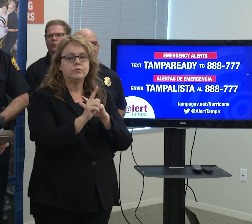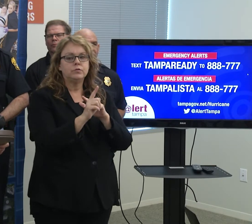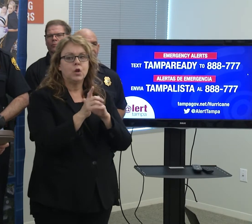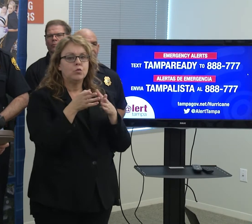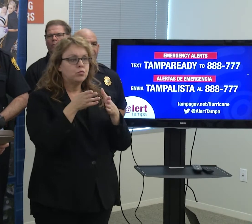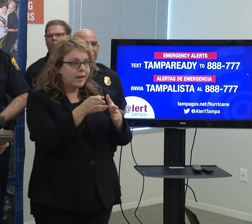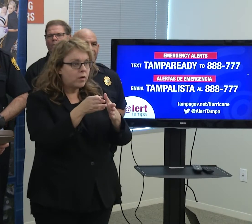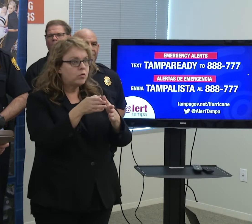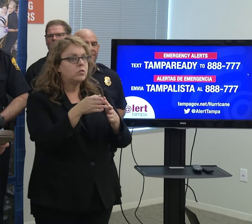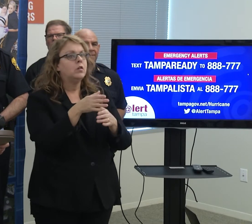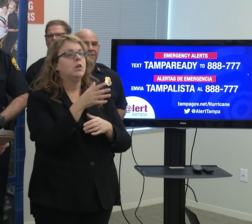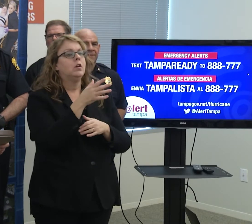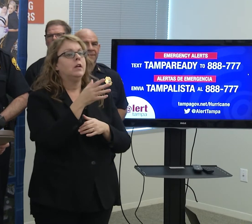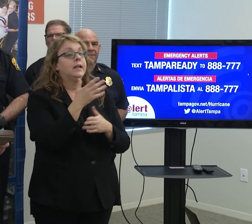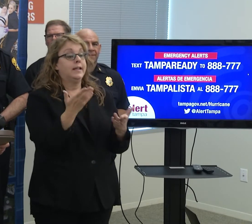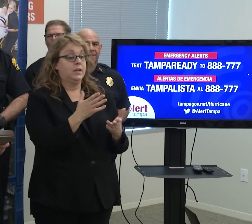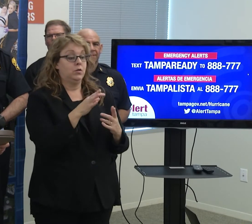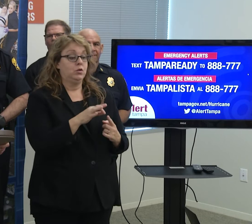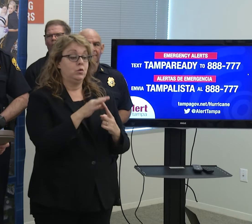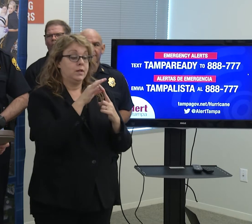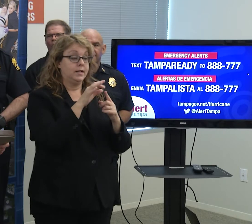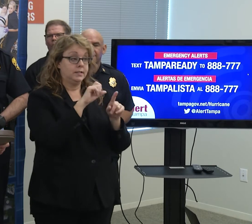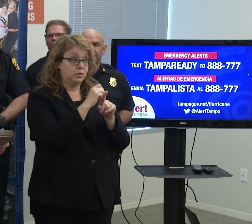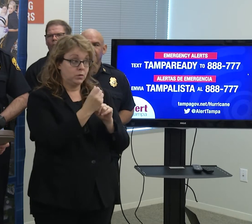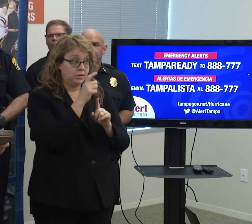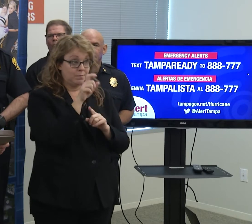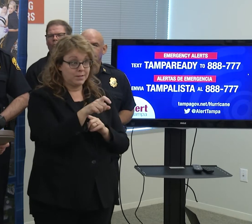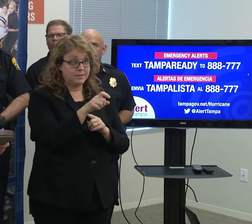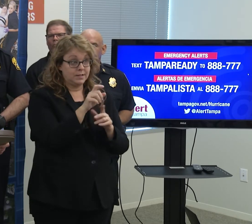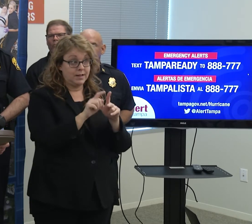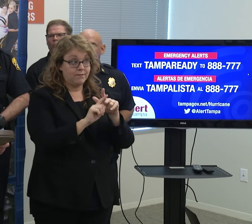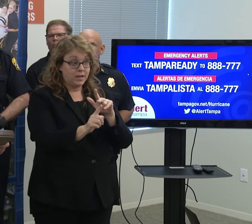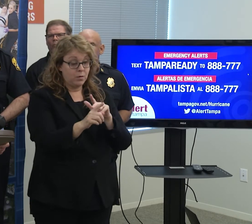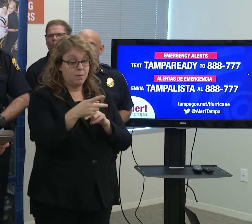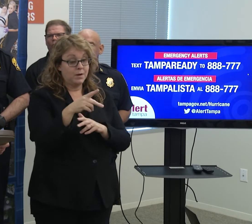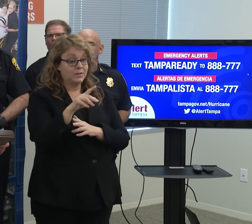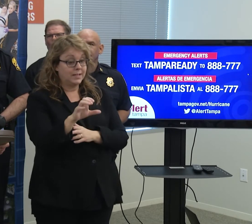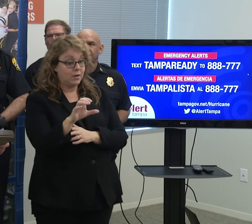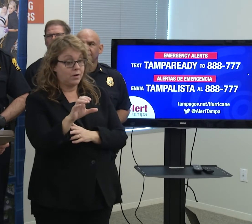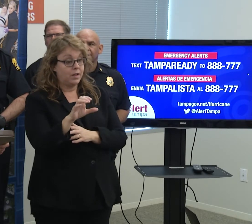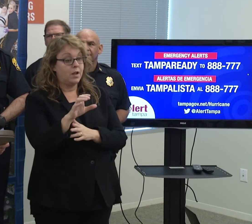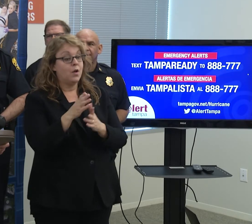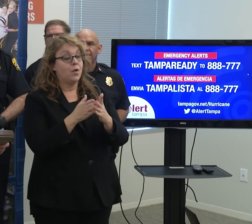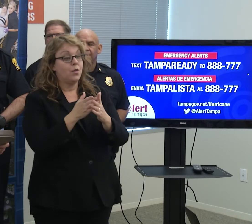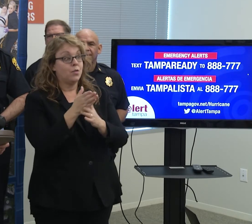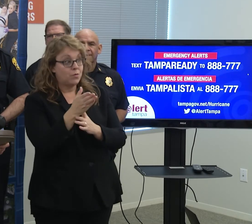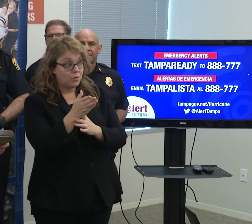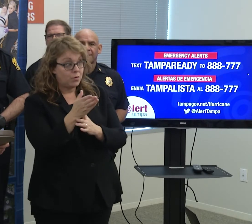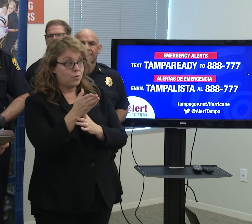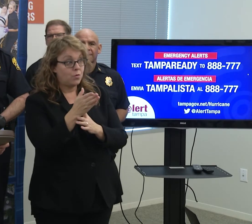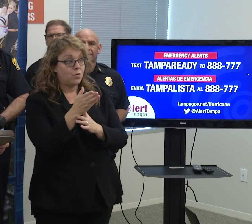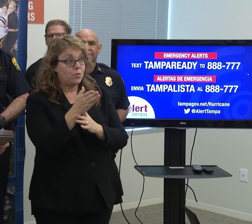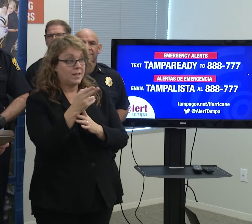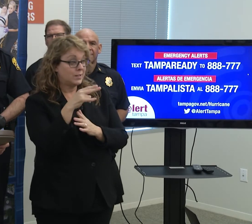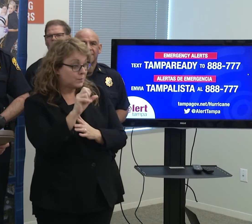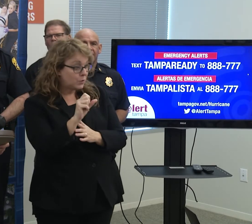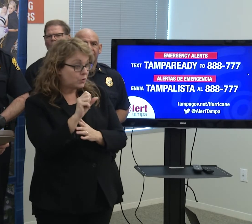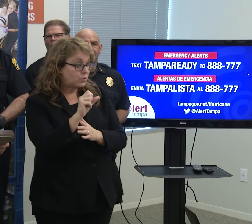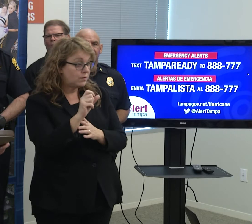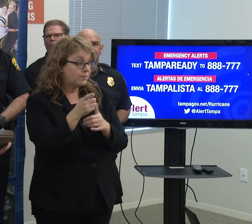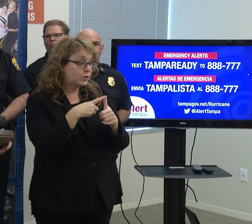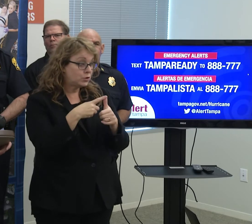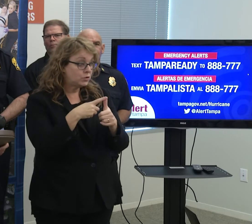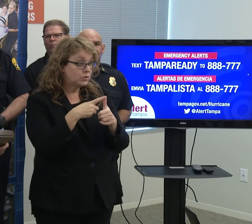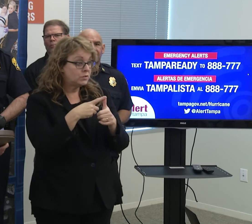We're in a unique situation here where we have to evacuate Pinellas County through Hillsborough